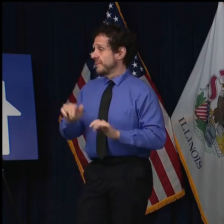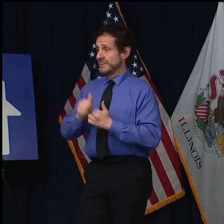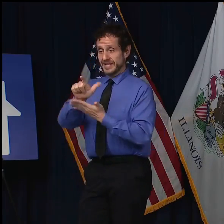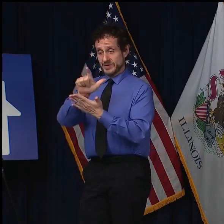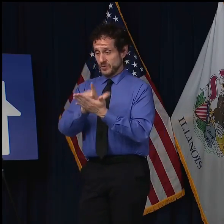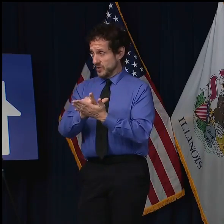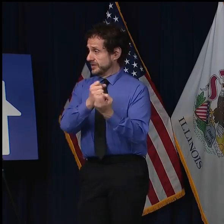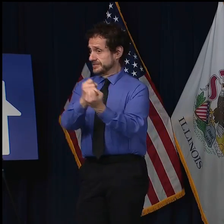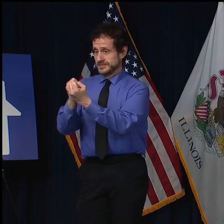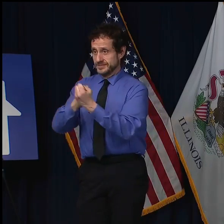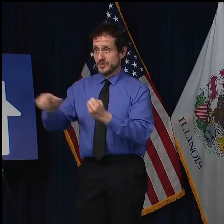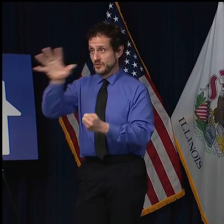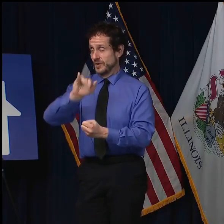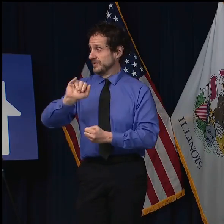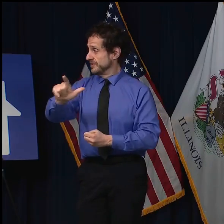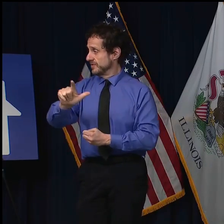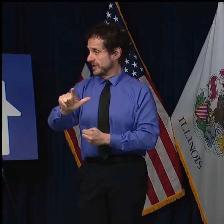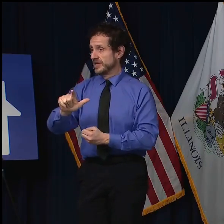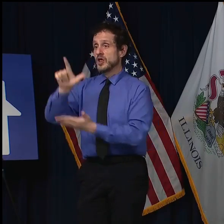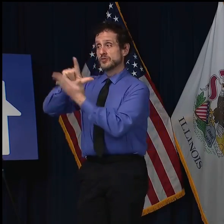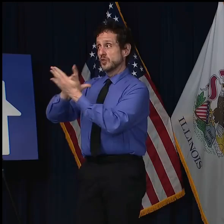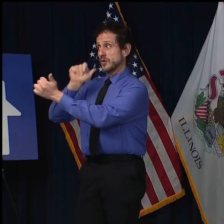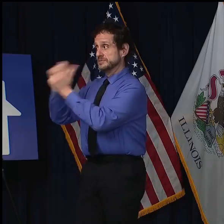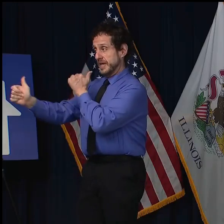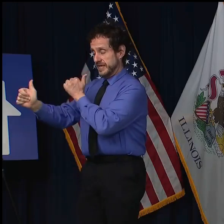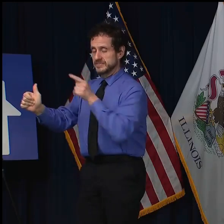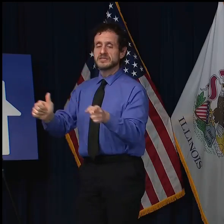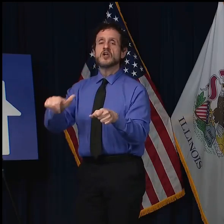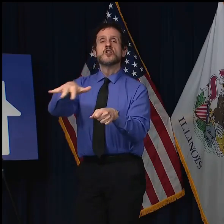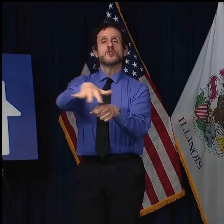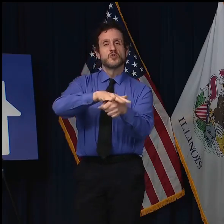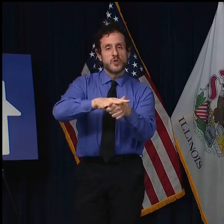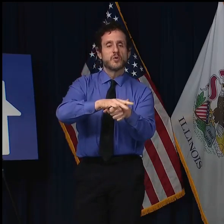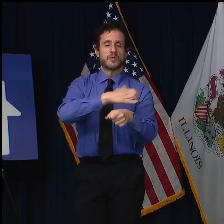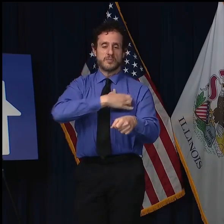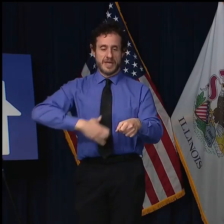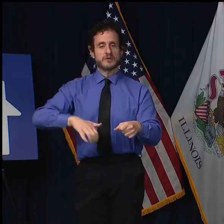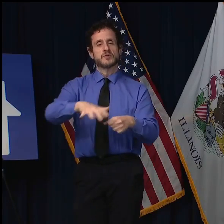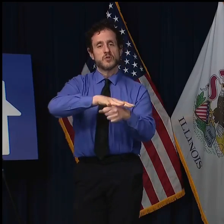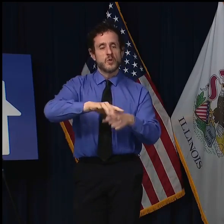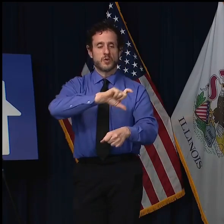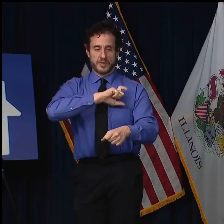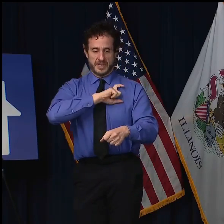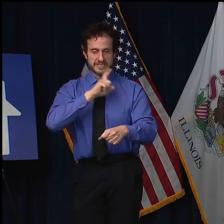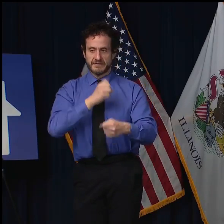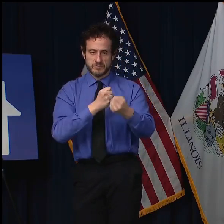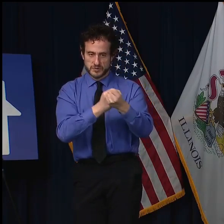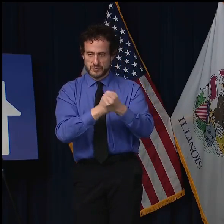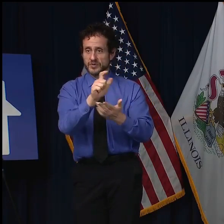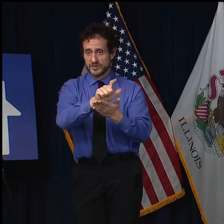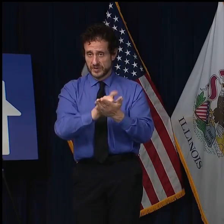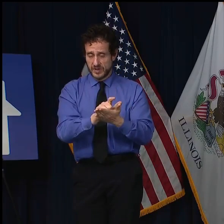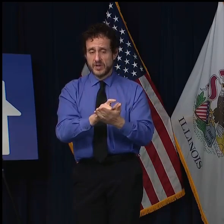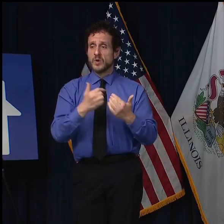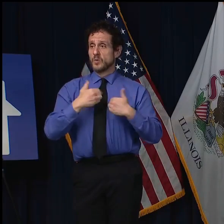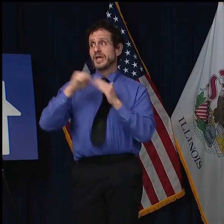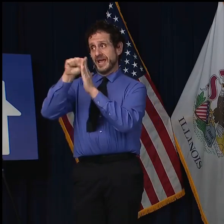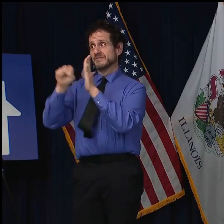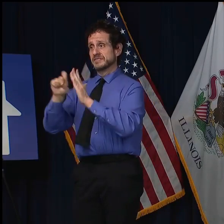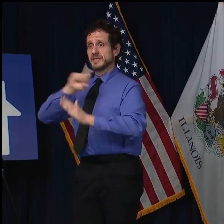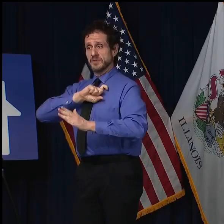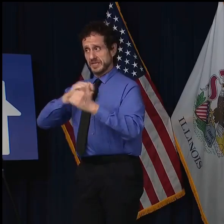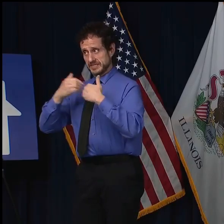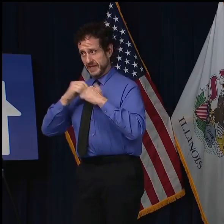laws are enforced across the state of Illinois, by local law enforcement. We have state police, but there